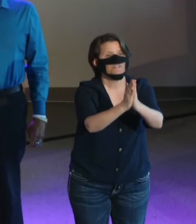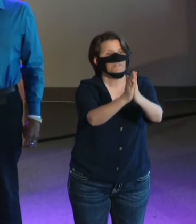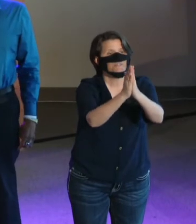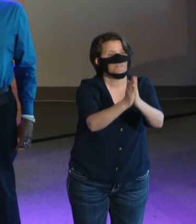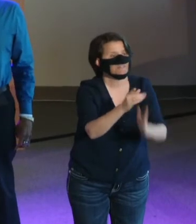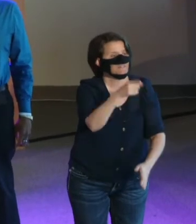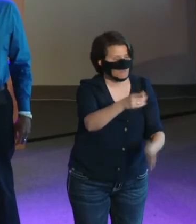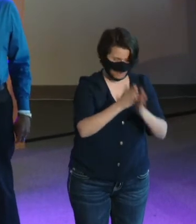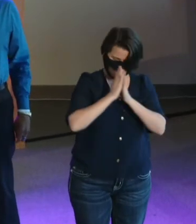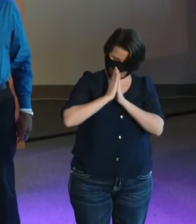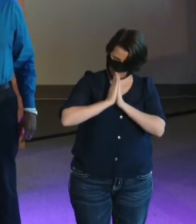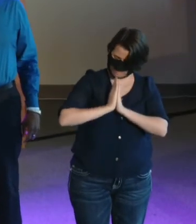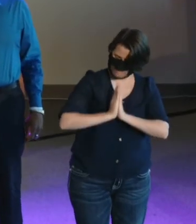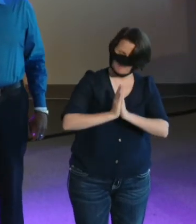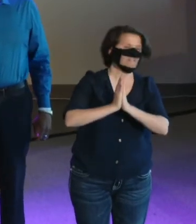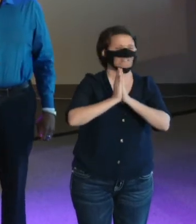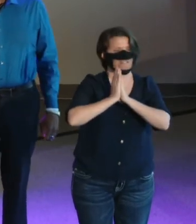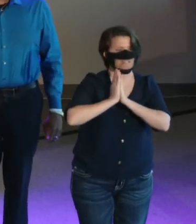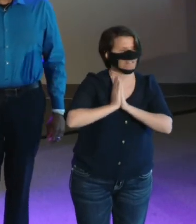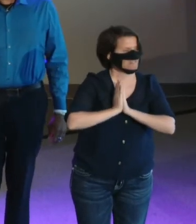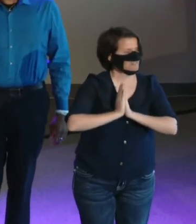you, you pray for me,